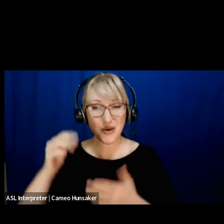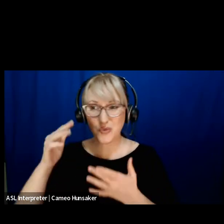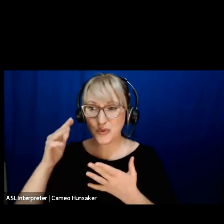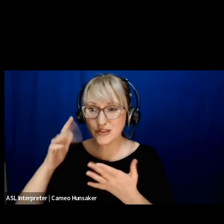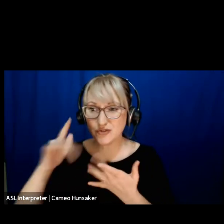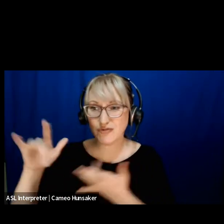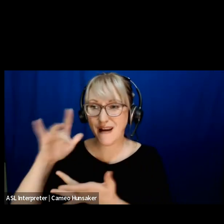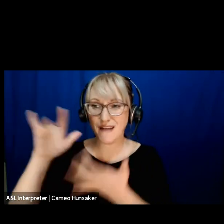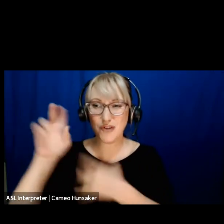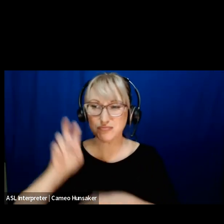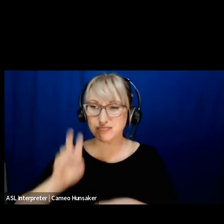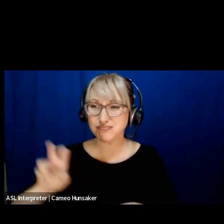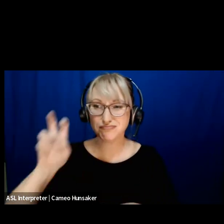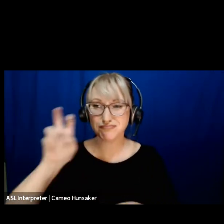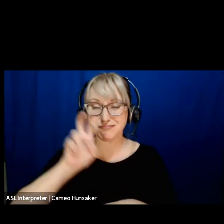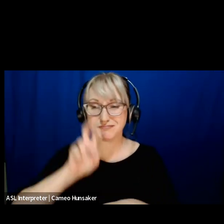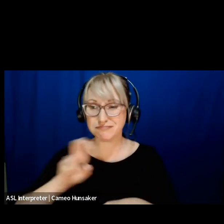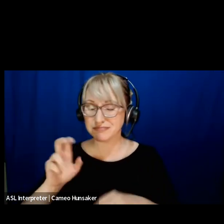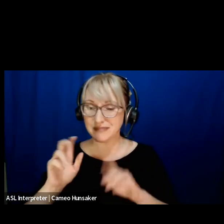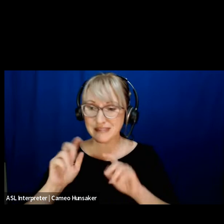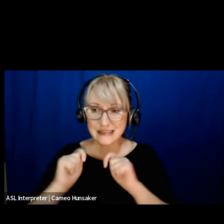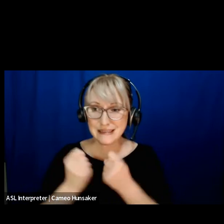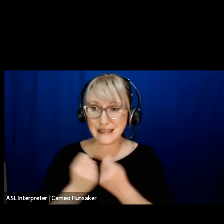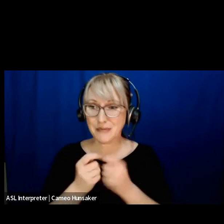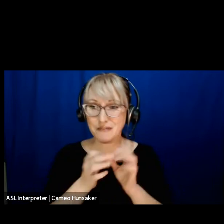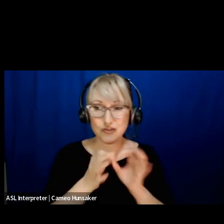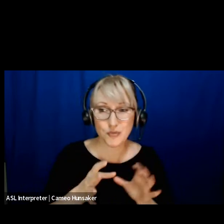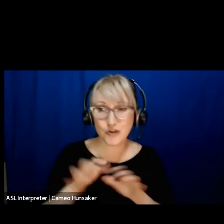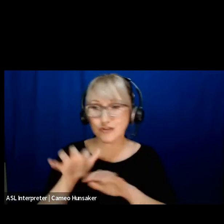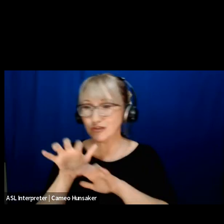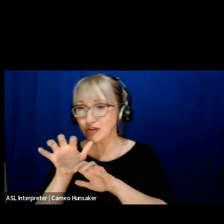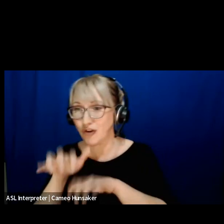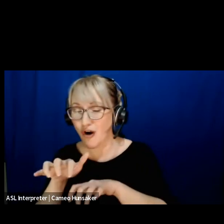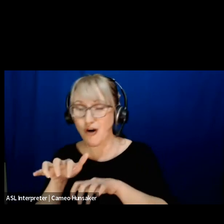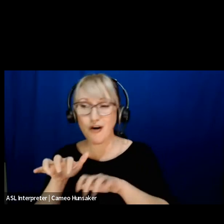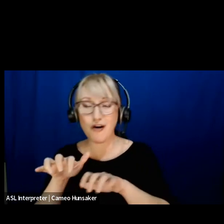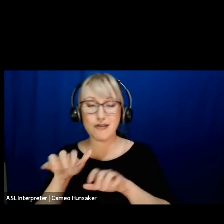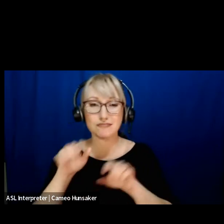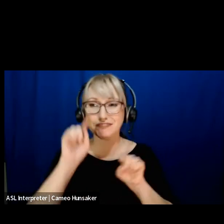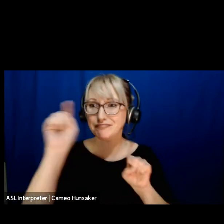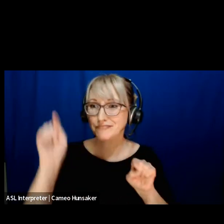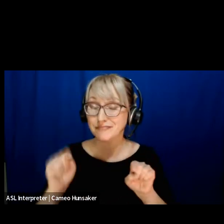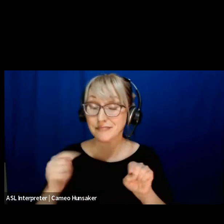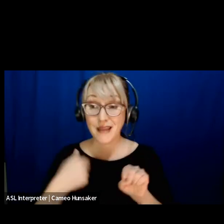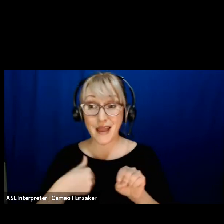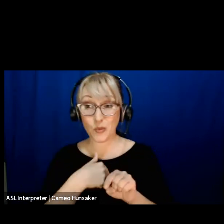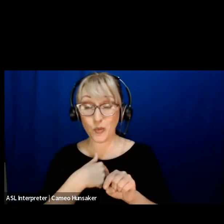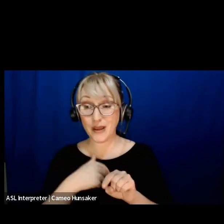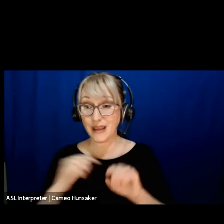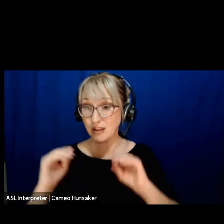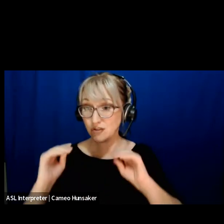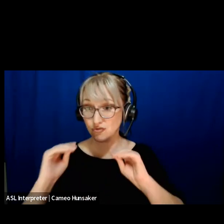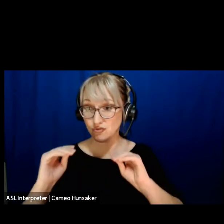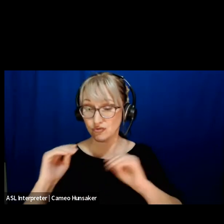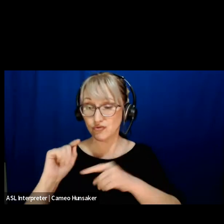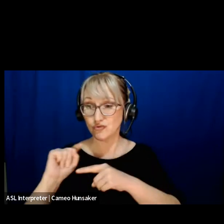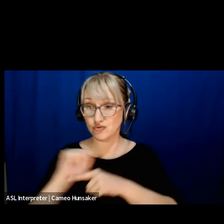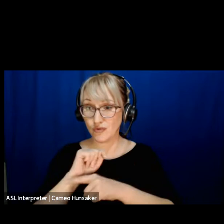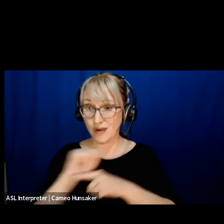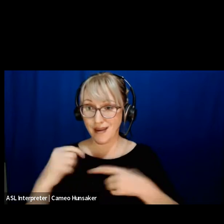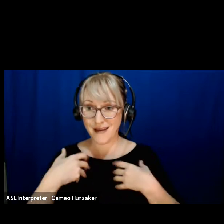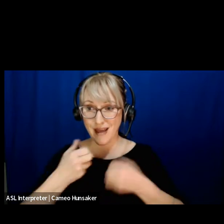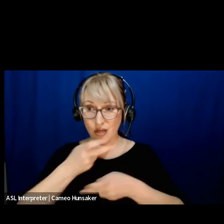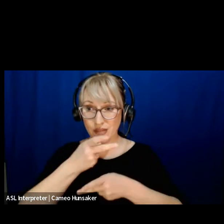team of interpreters and CART. We provide CART, and we train healthcare professionals in hopes